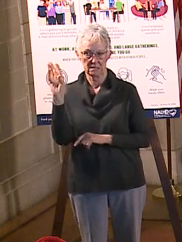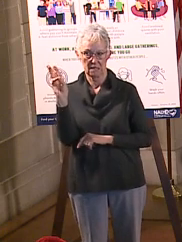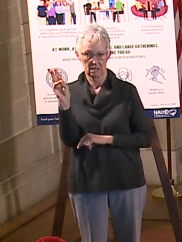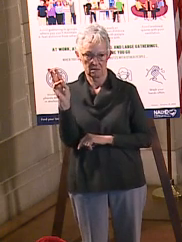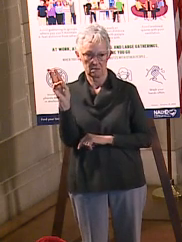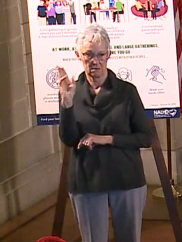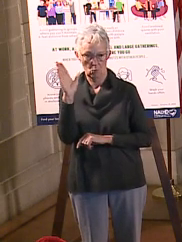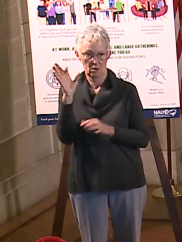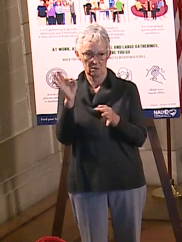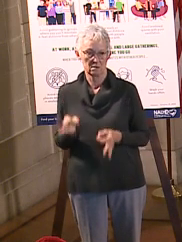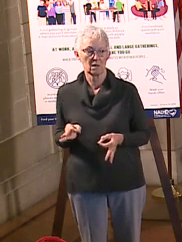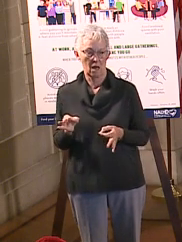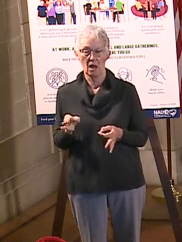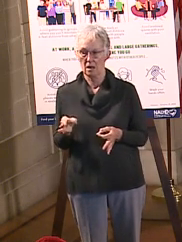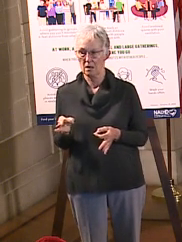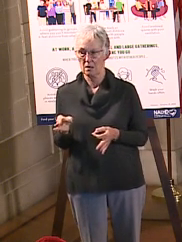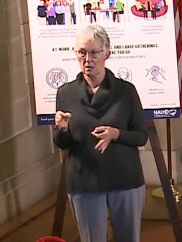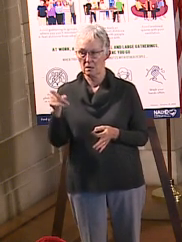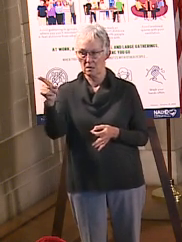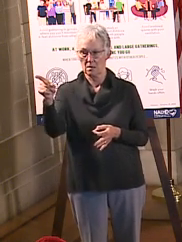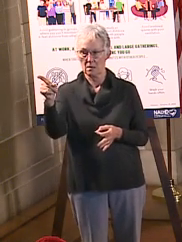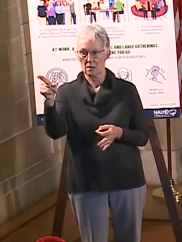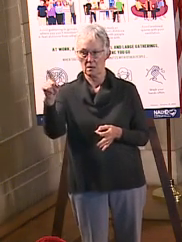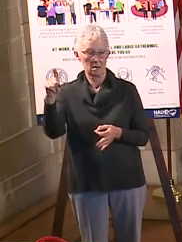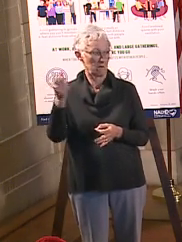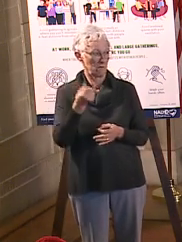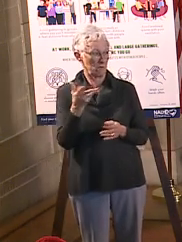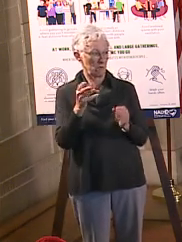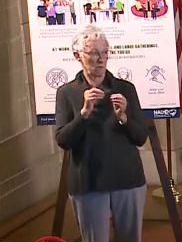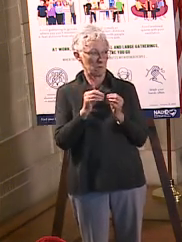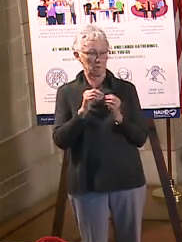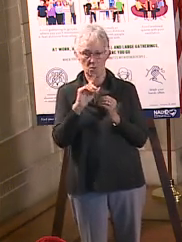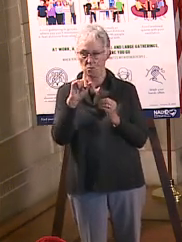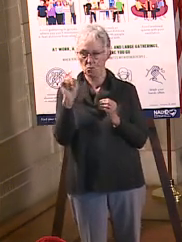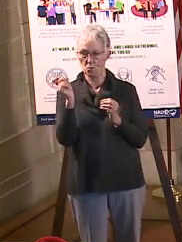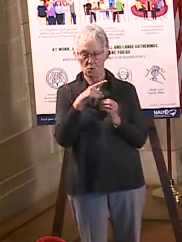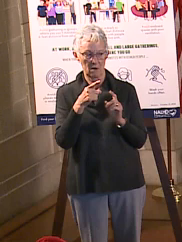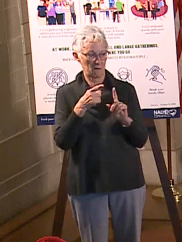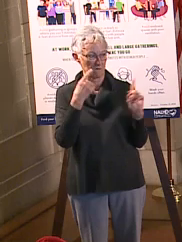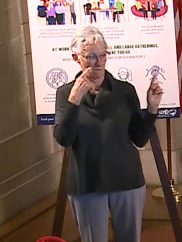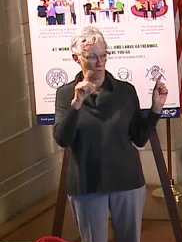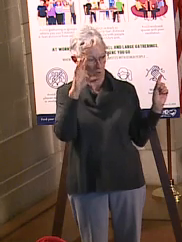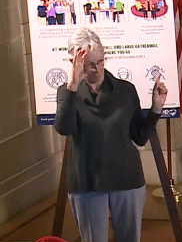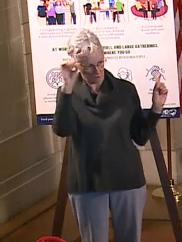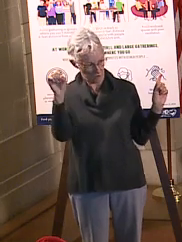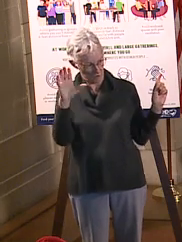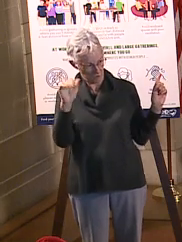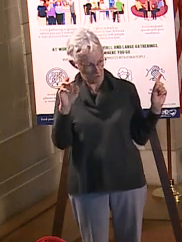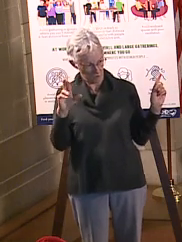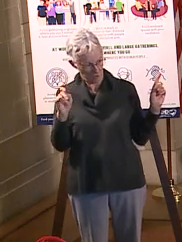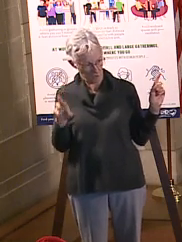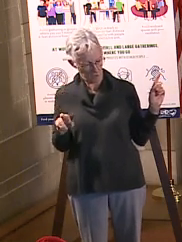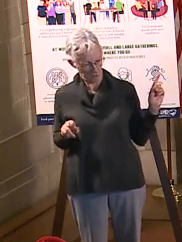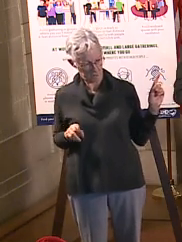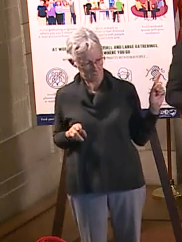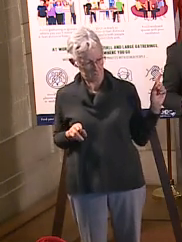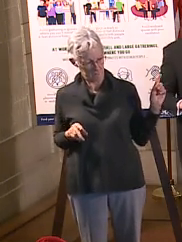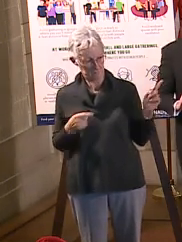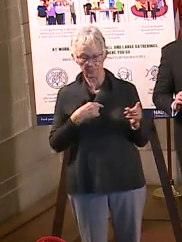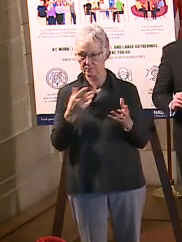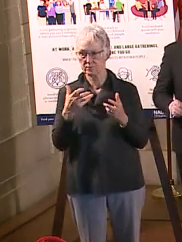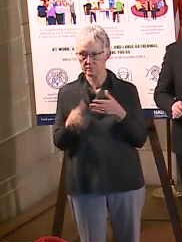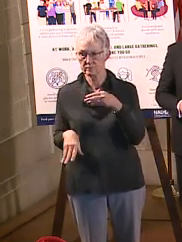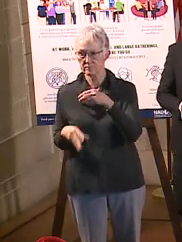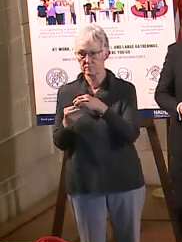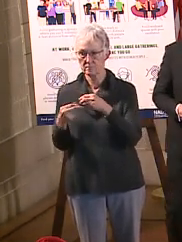Nebraska. We have a couple more questions for President Carter from Jeff at the World Herald. Oh, actually, before we get there, just real quick. I just want to piggyback on that